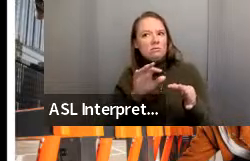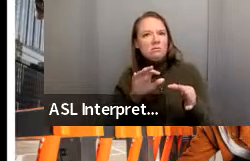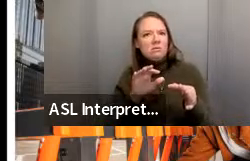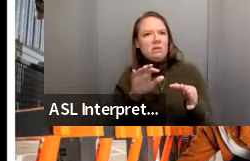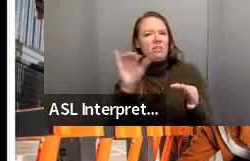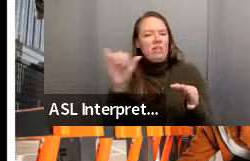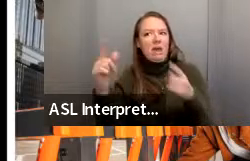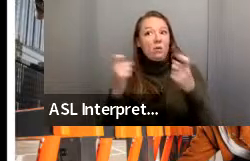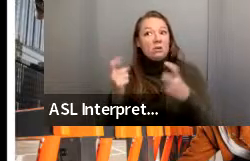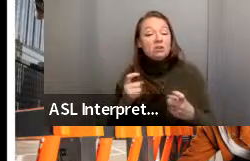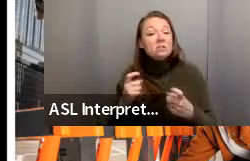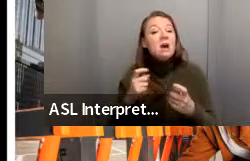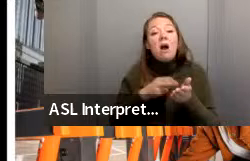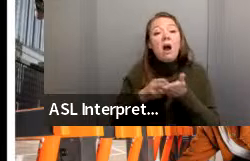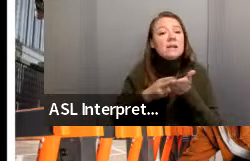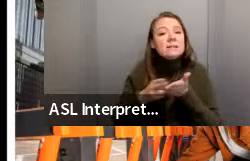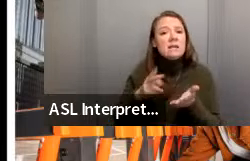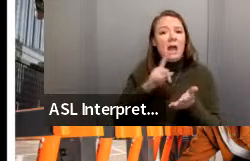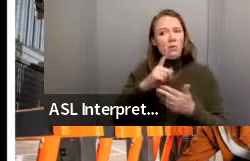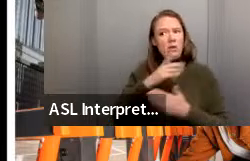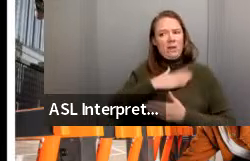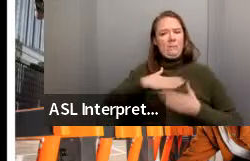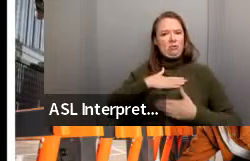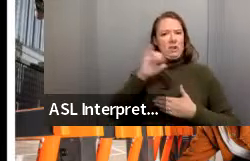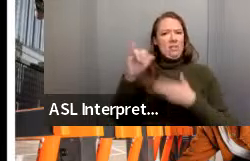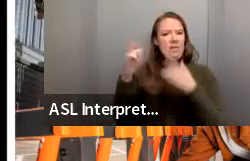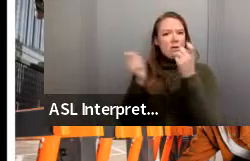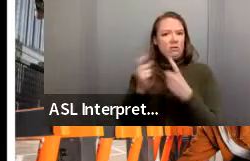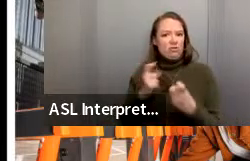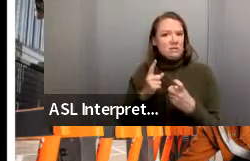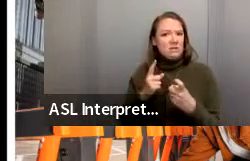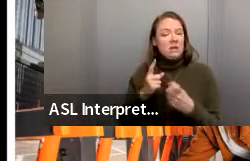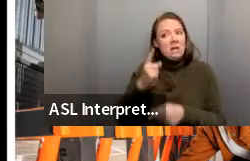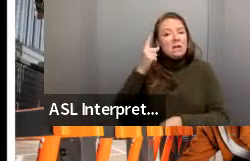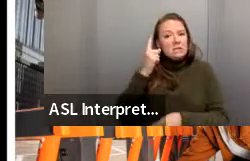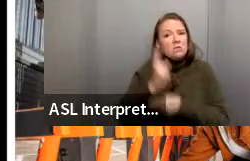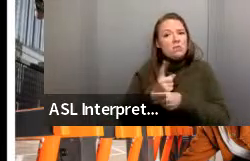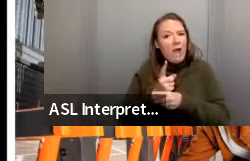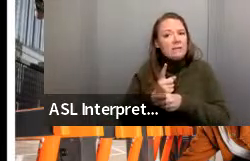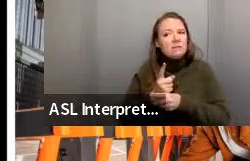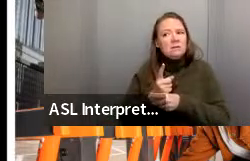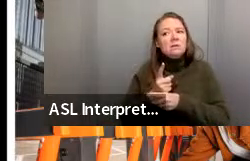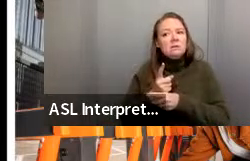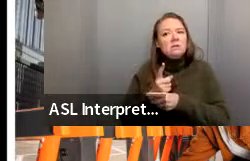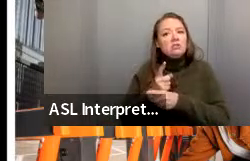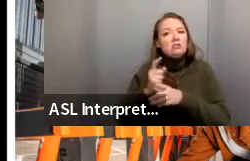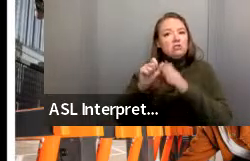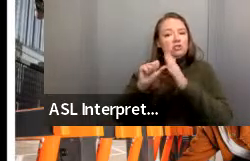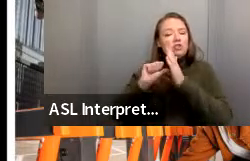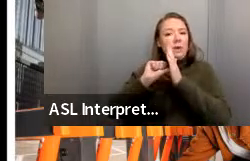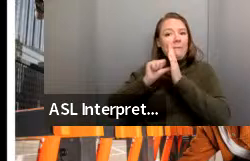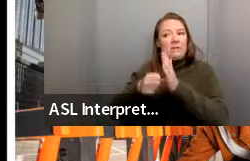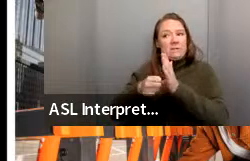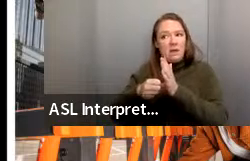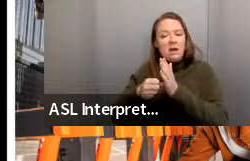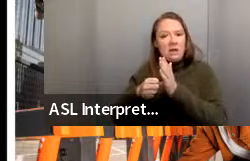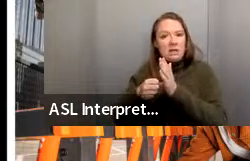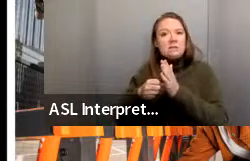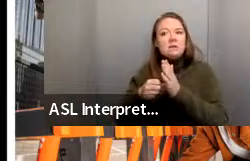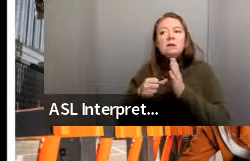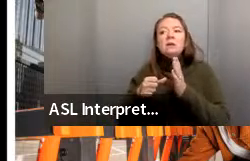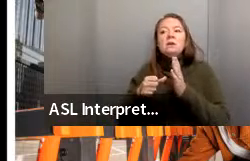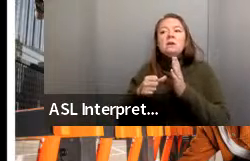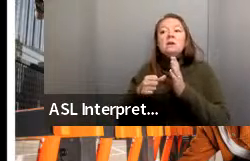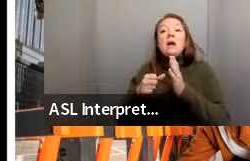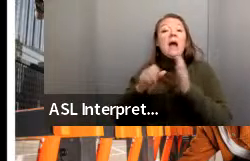really appreciate, because it's correct to point out that there are differences between the introduction of e-scooters in Pittsburgh